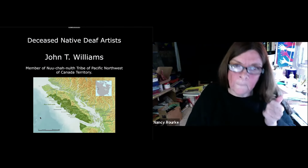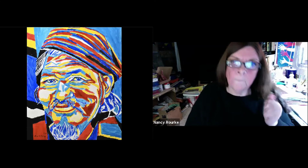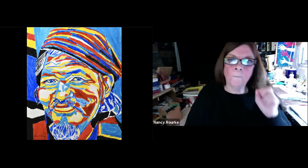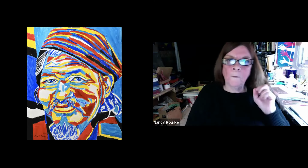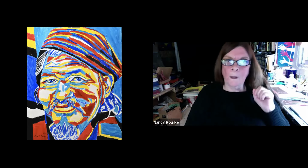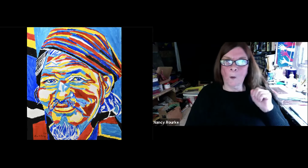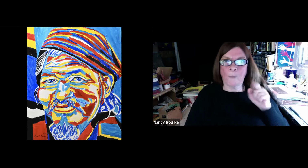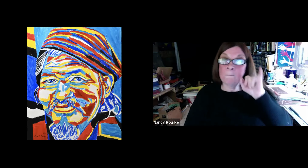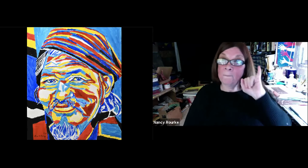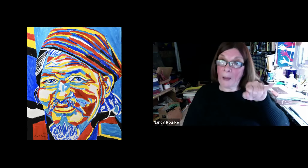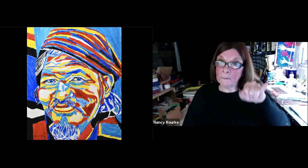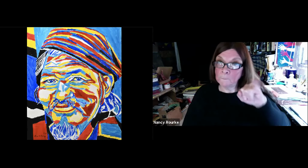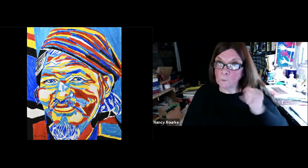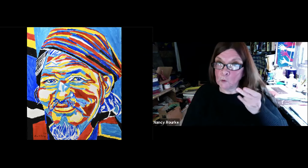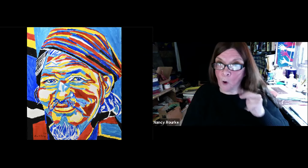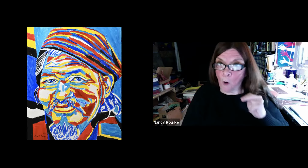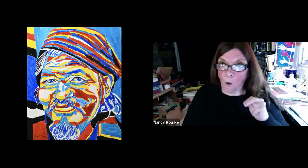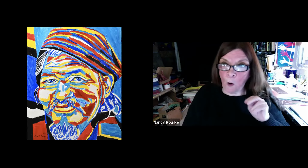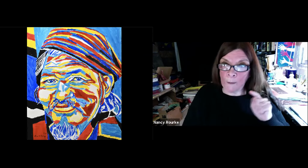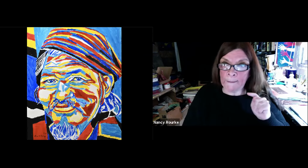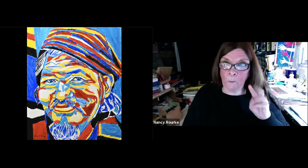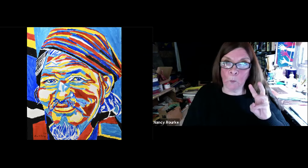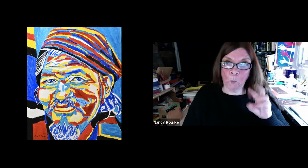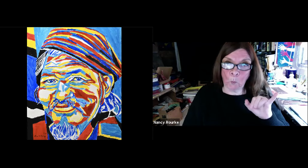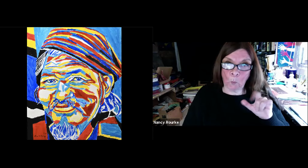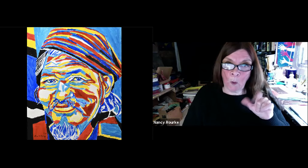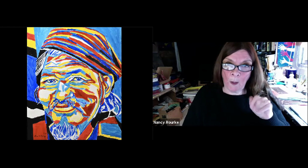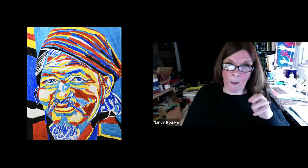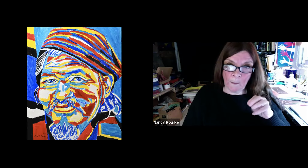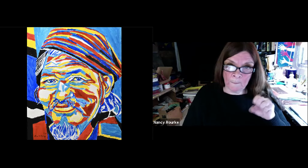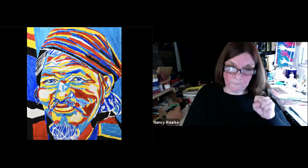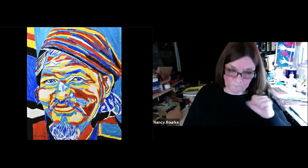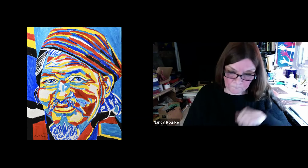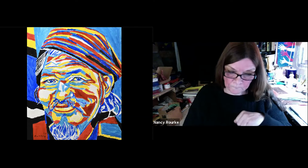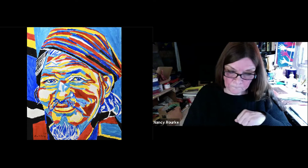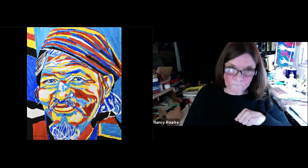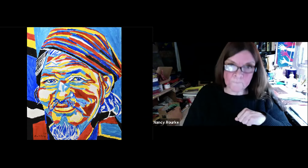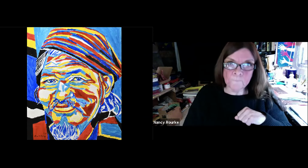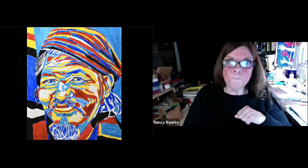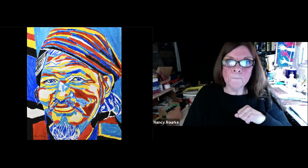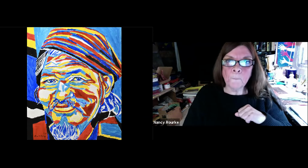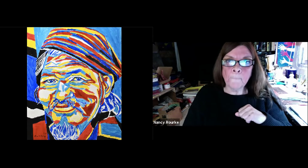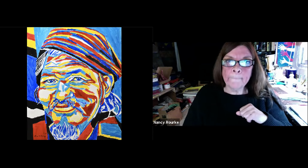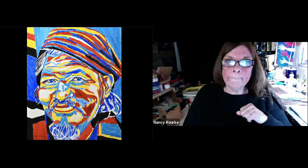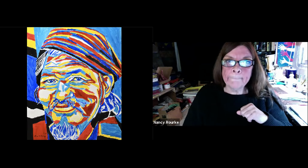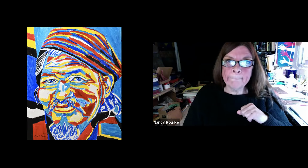Oops, other direction. Here we go. This is an image of John T. Williams.